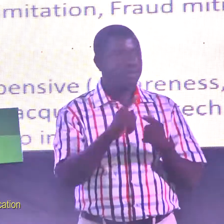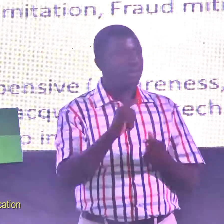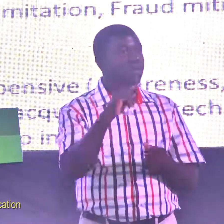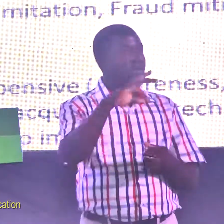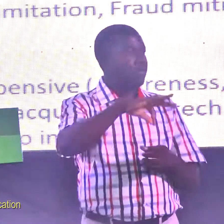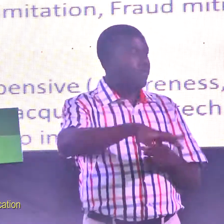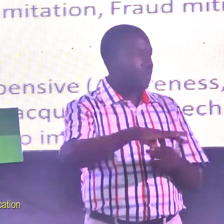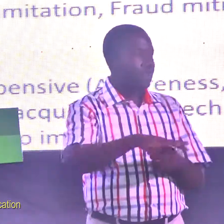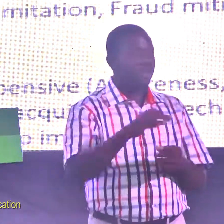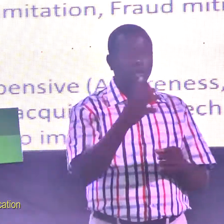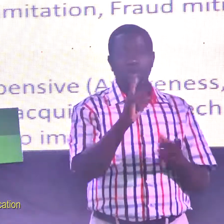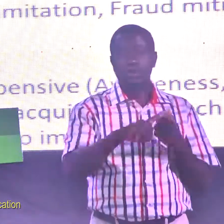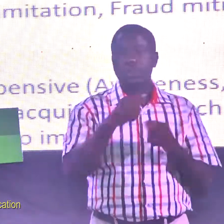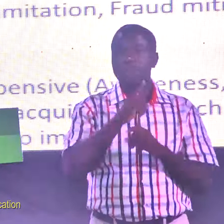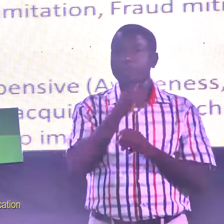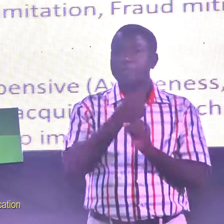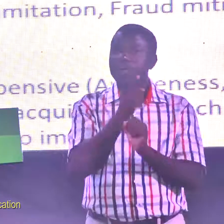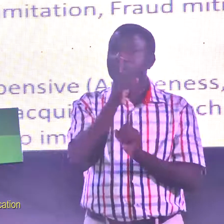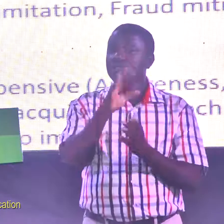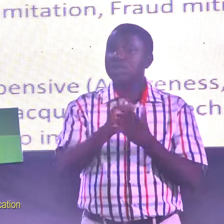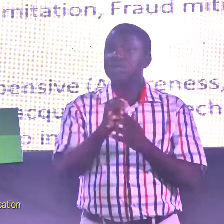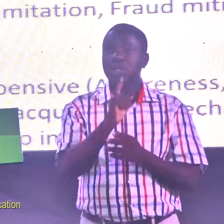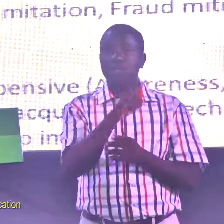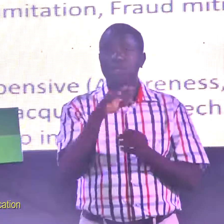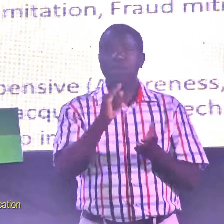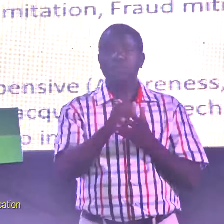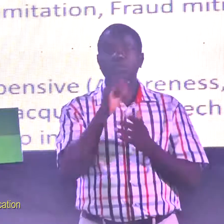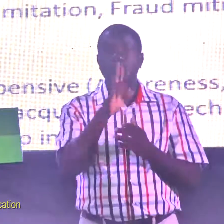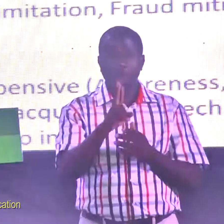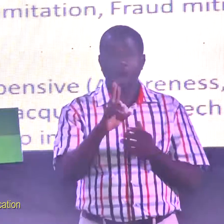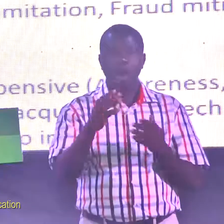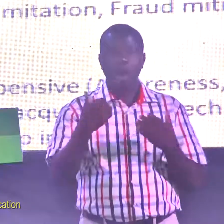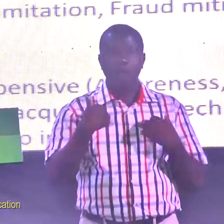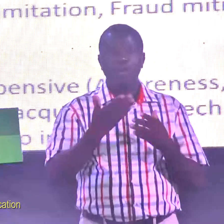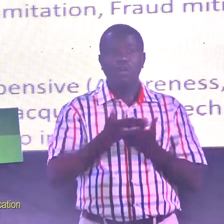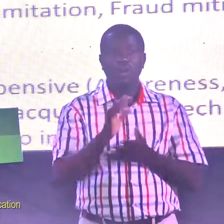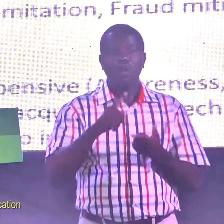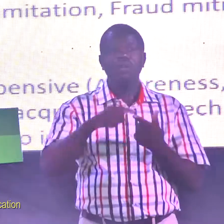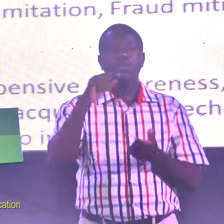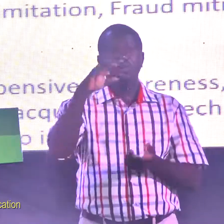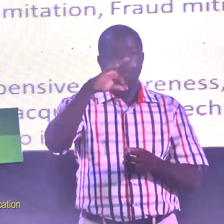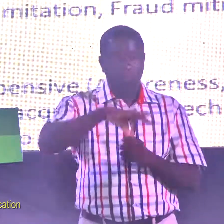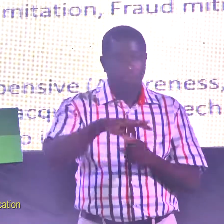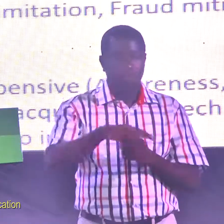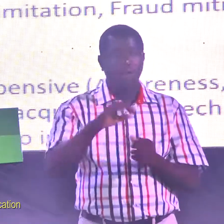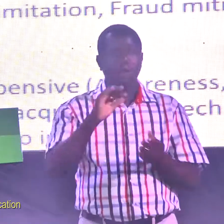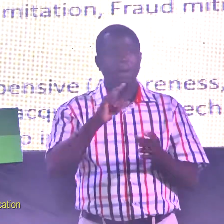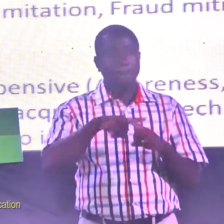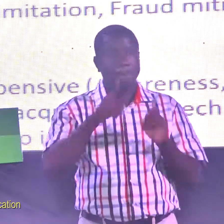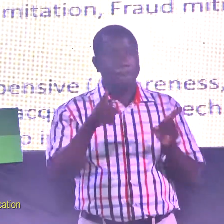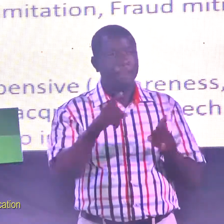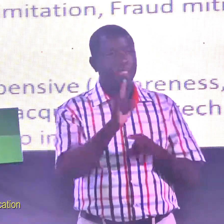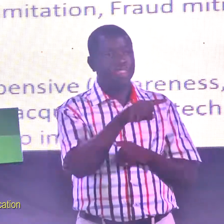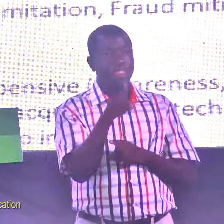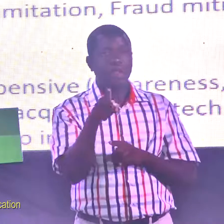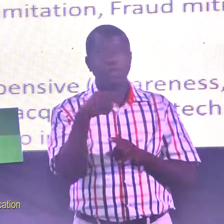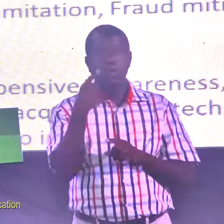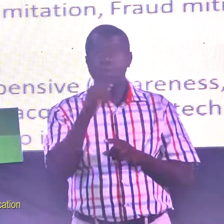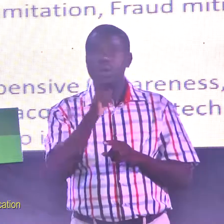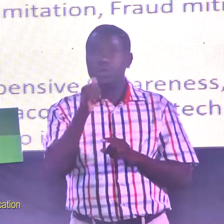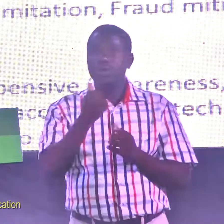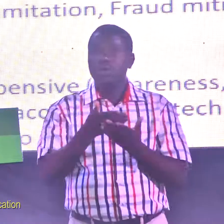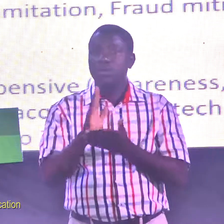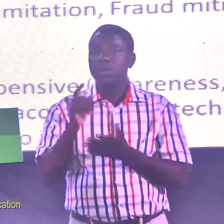to ensure that those who are eligible to vote can vote, but those who are